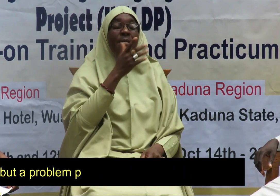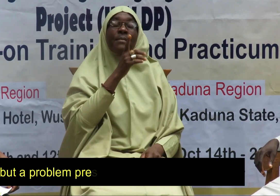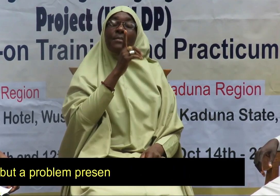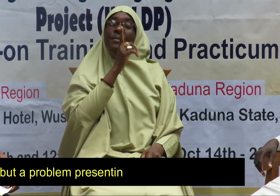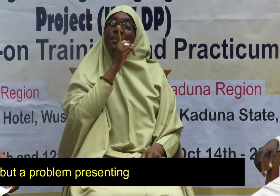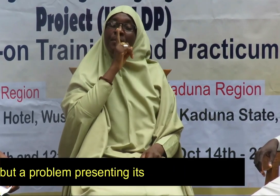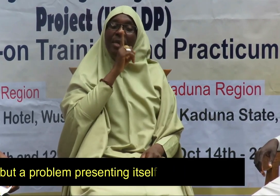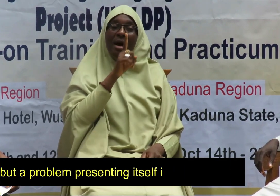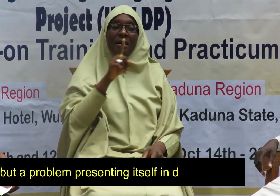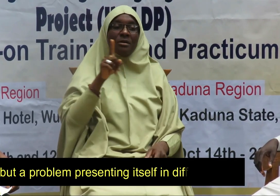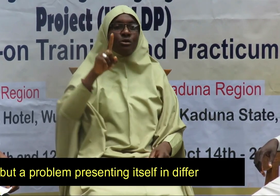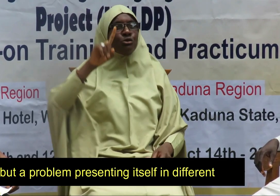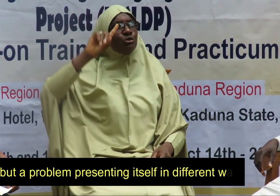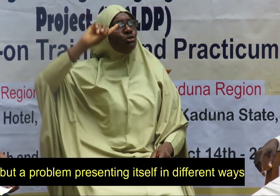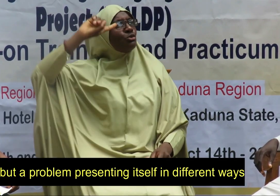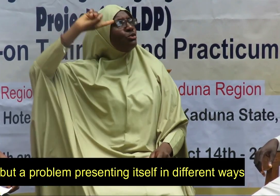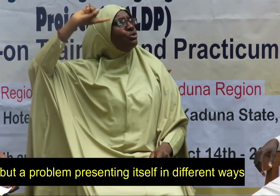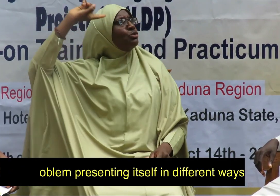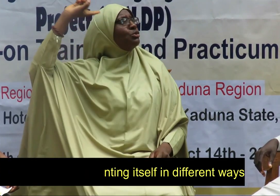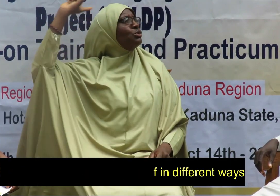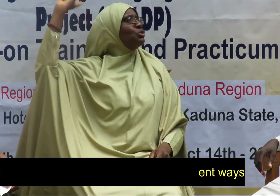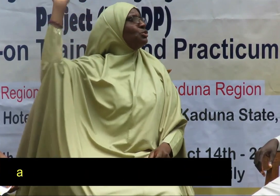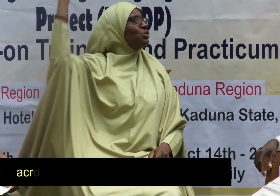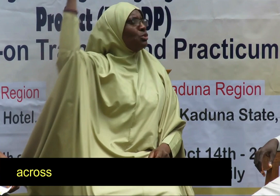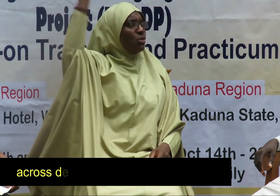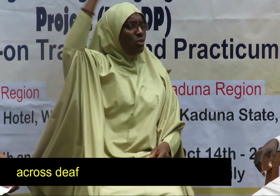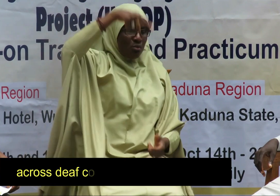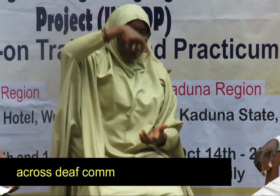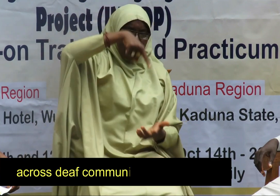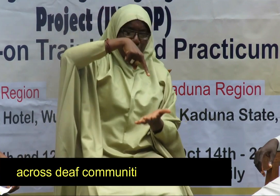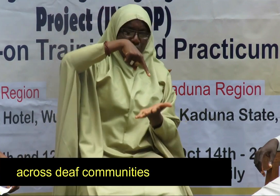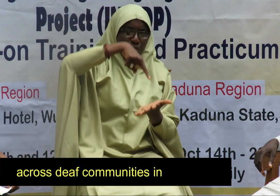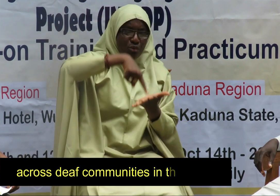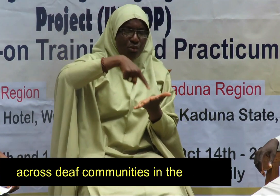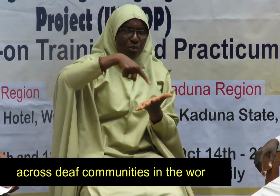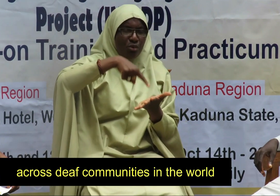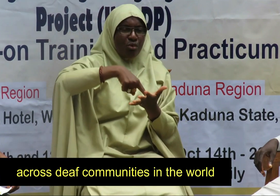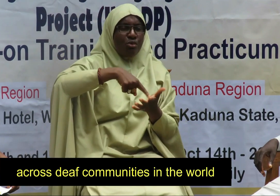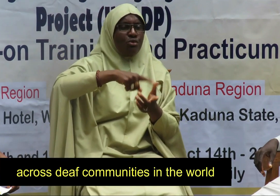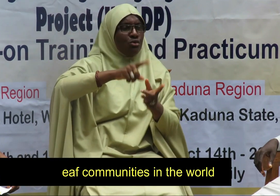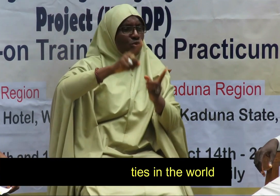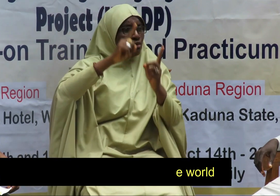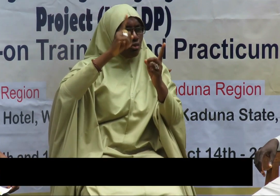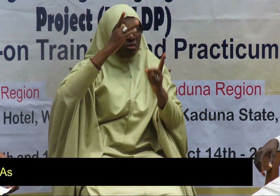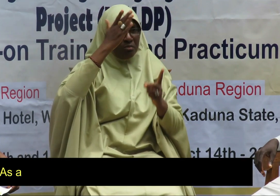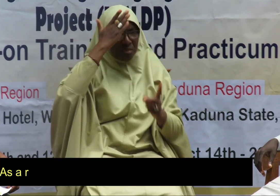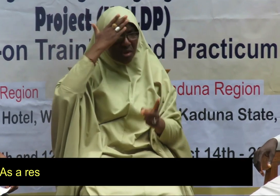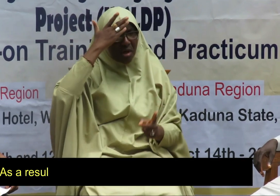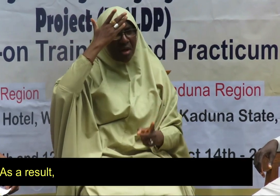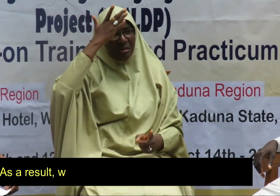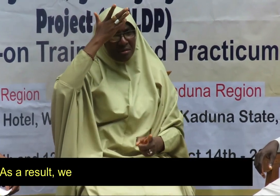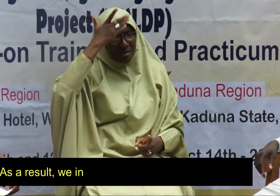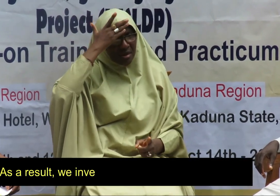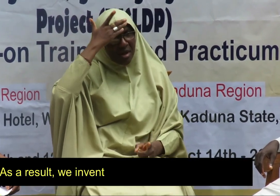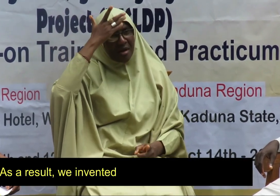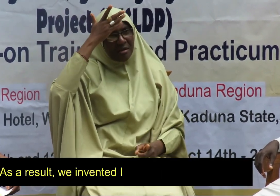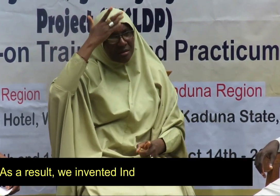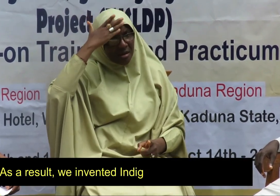problem presenting itself in different ways across deaf communities in the world. As a result, we